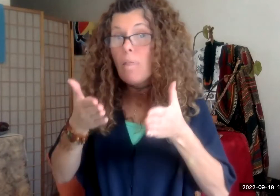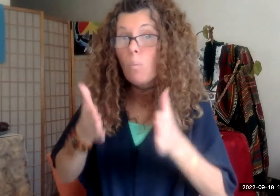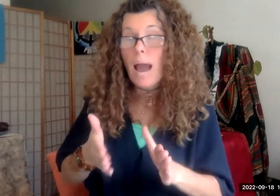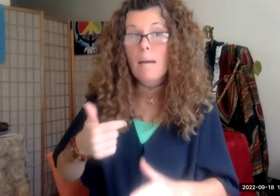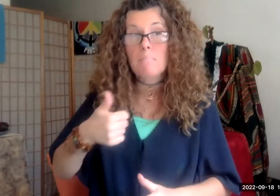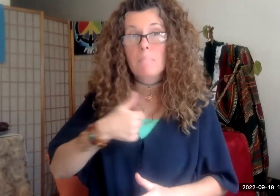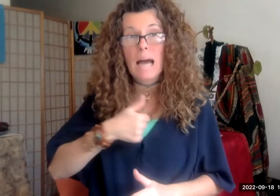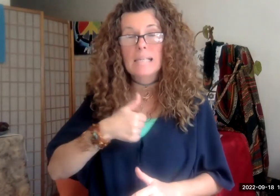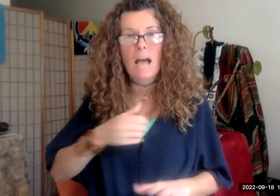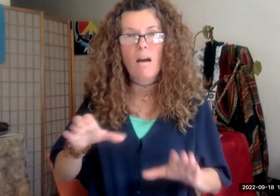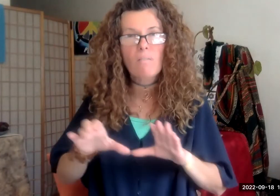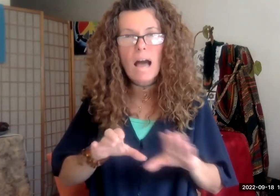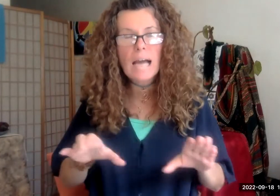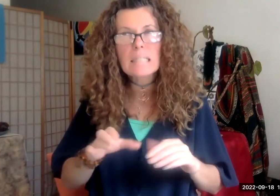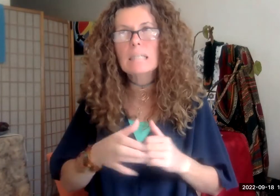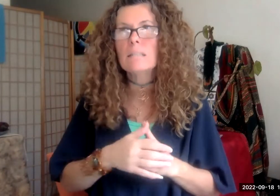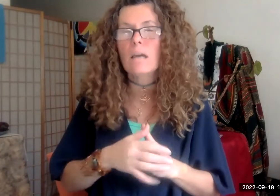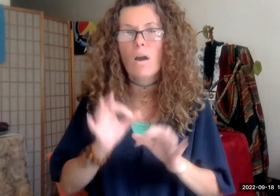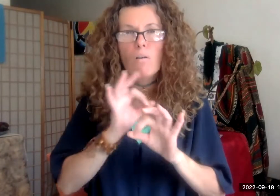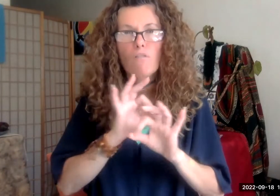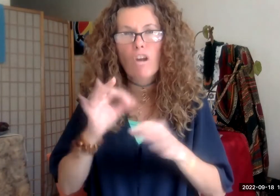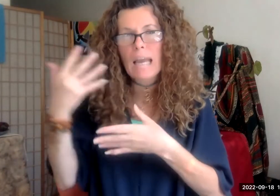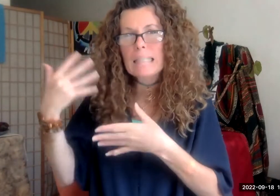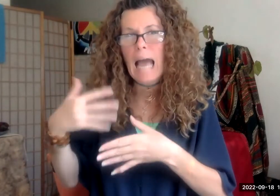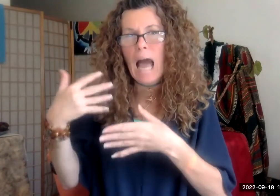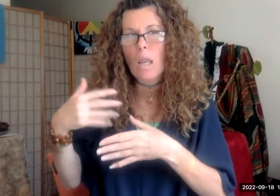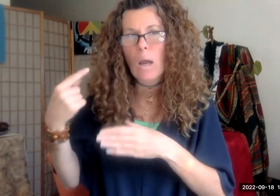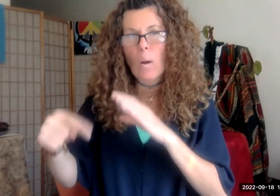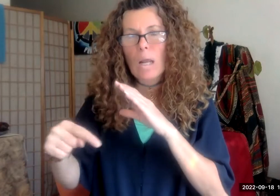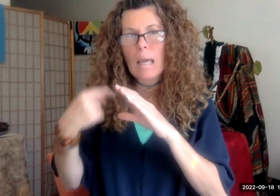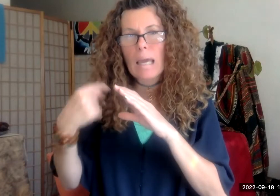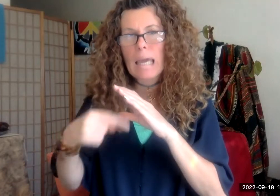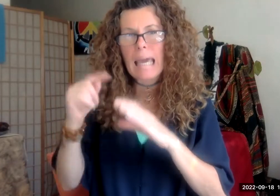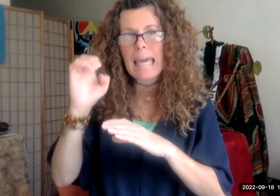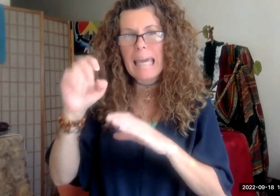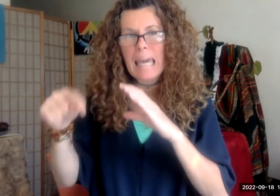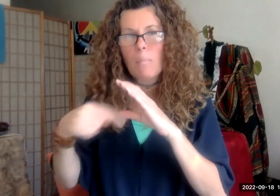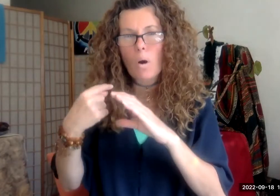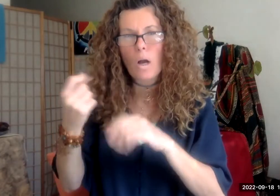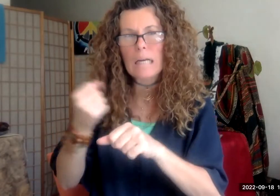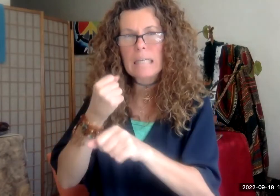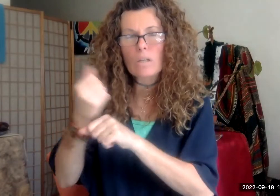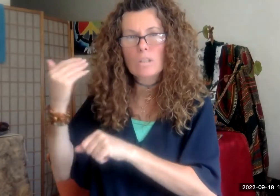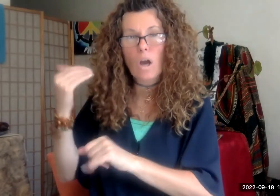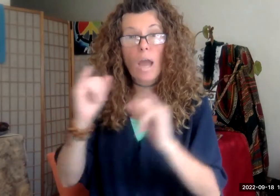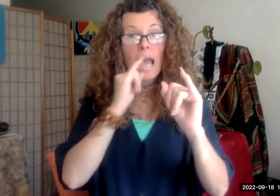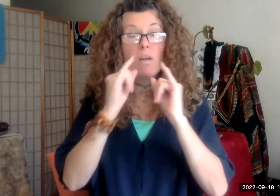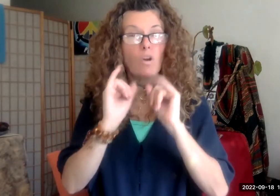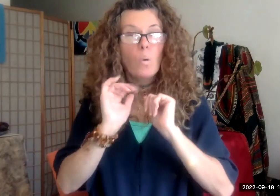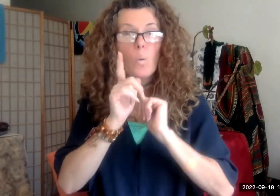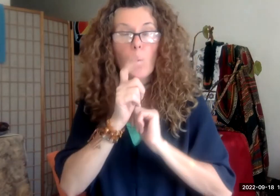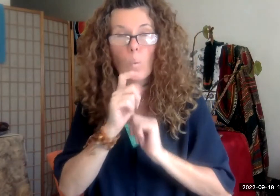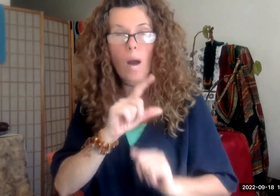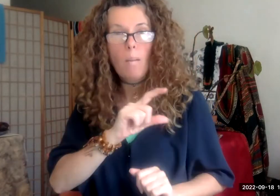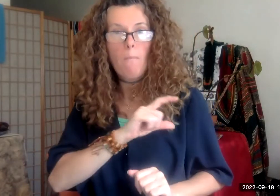I did a series of like free downloadable ebooks many years ago by interviewing police